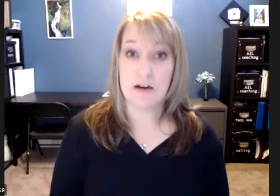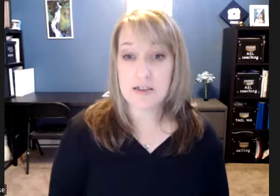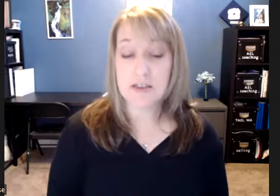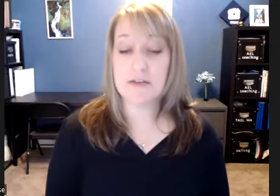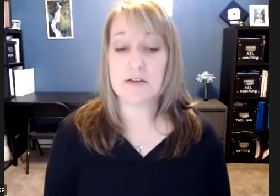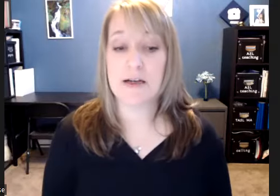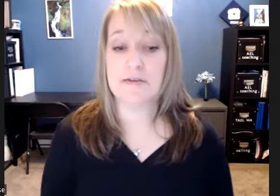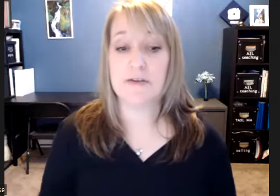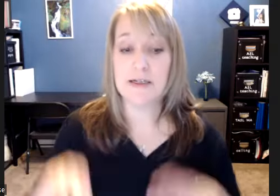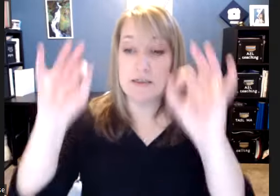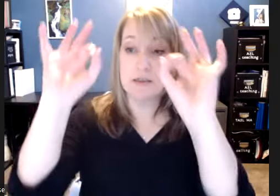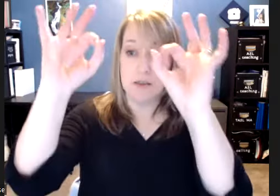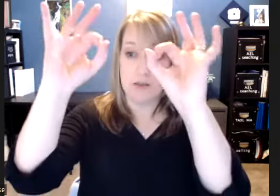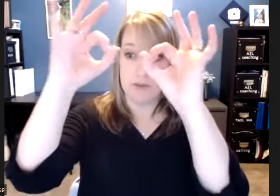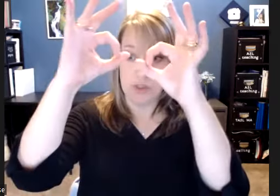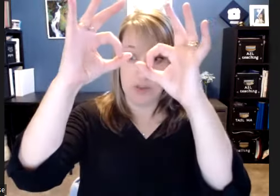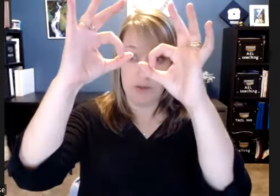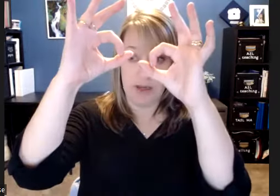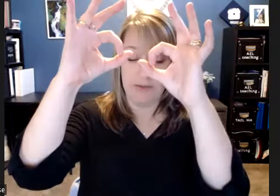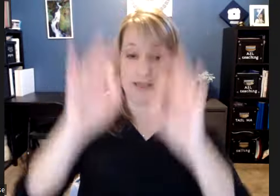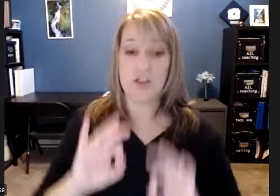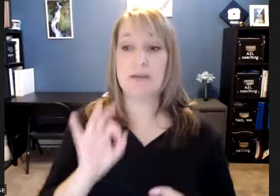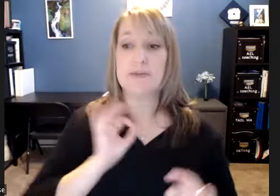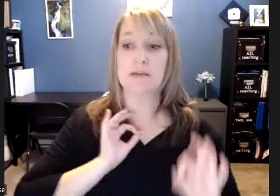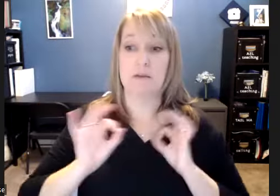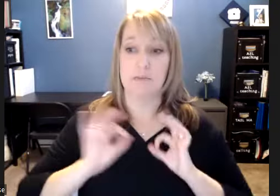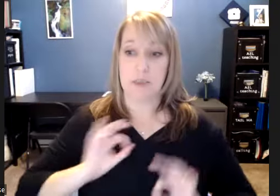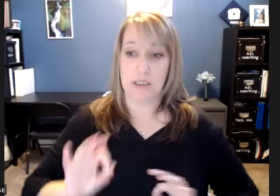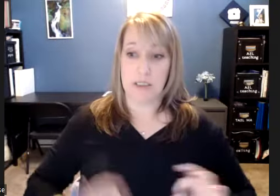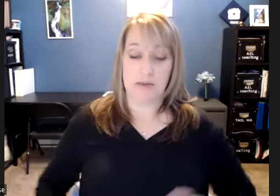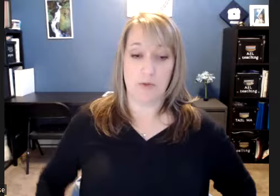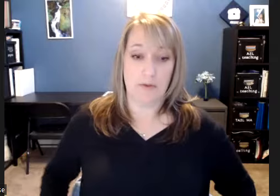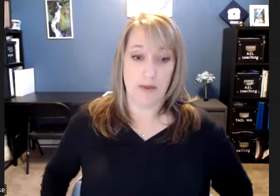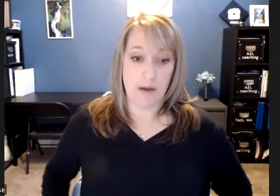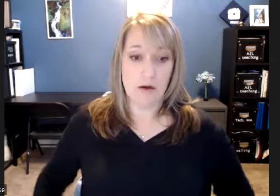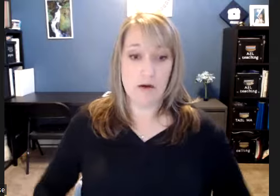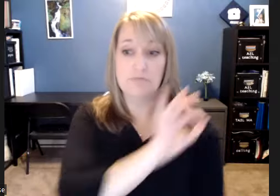Dots are another classifier. So you want just 2 F hand shapes. Put the dots wherever they are.